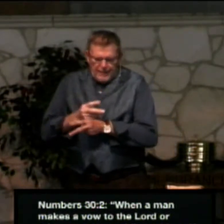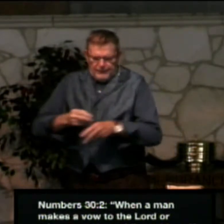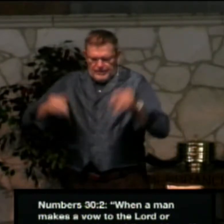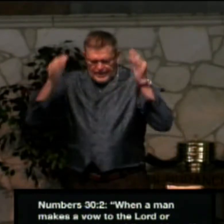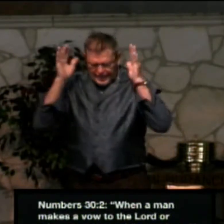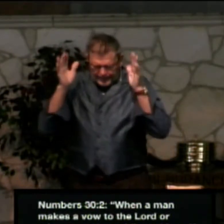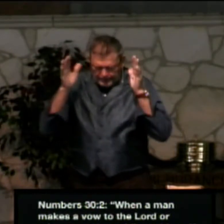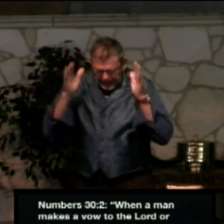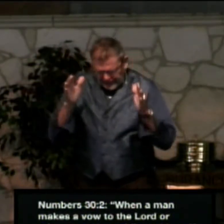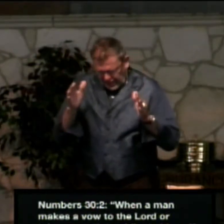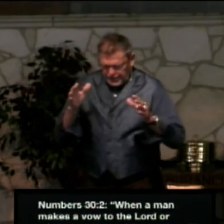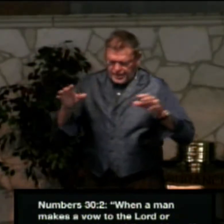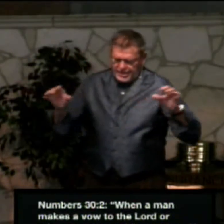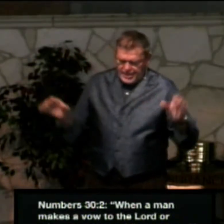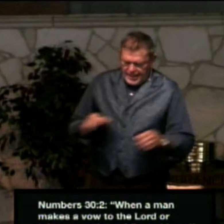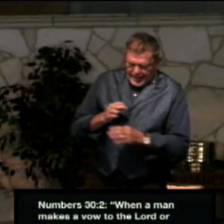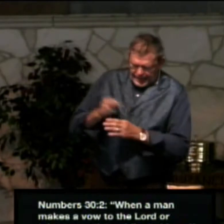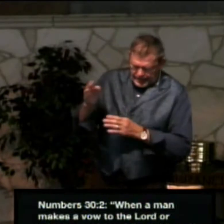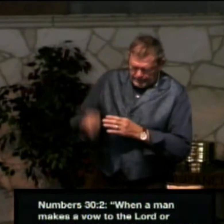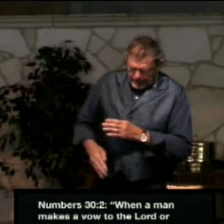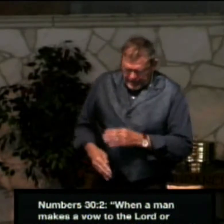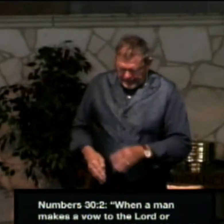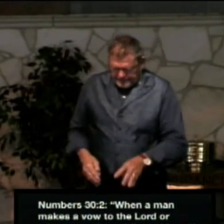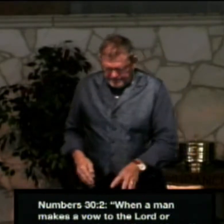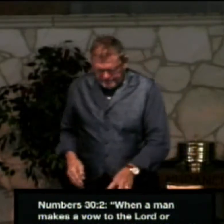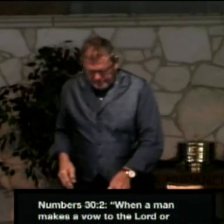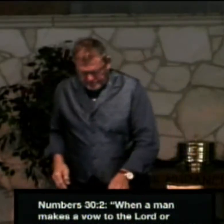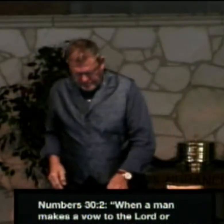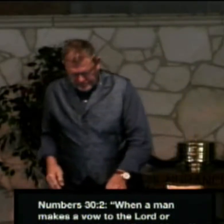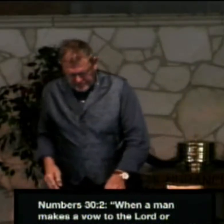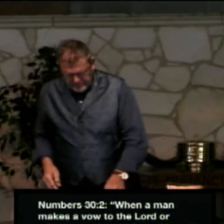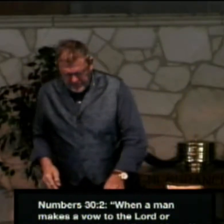be careful and pay attention and complete it.